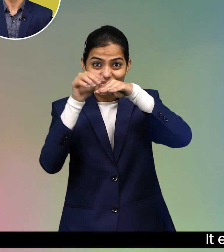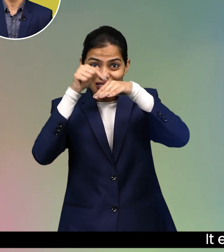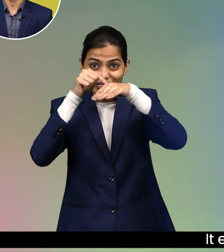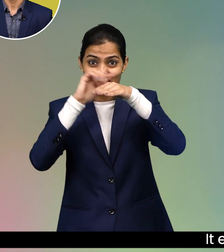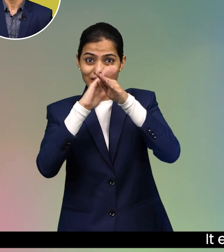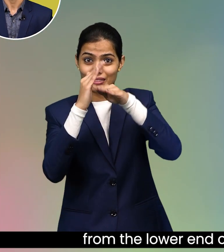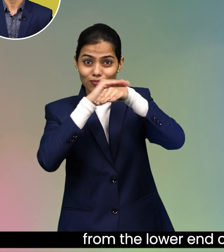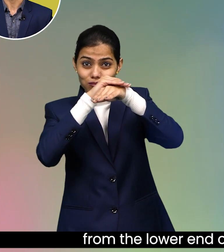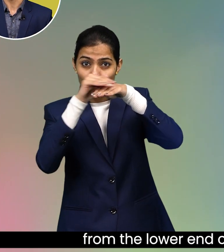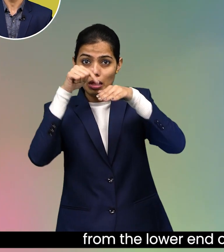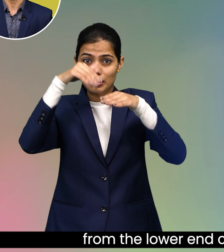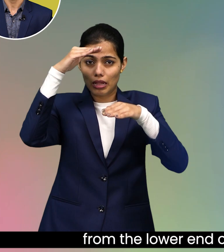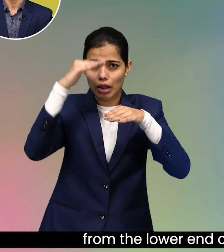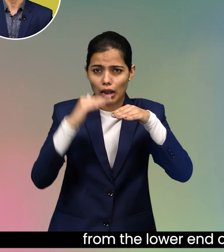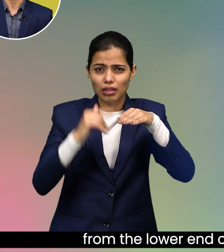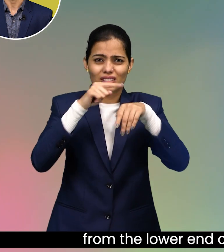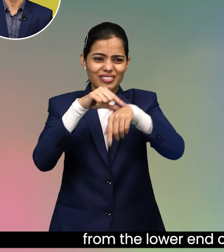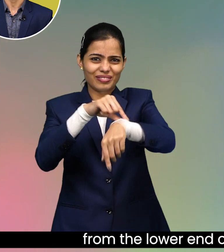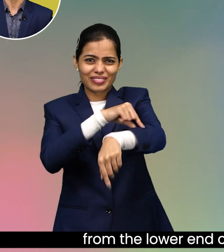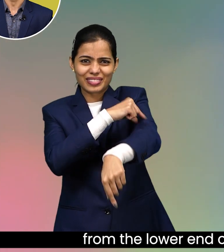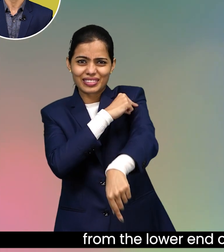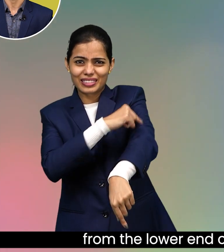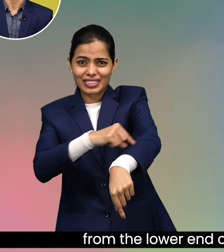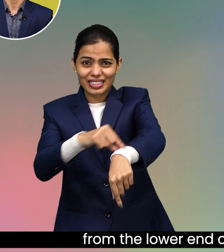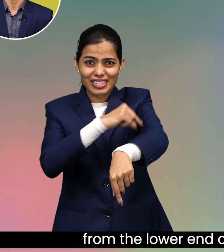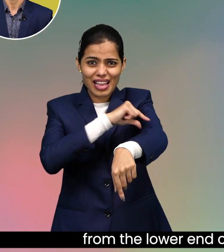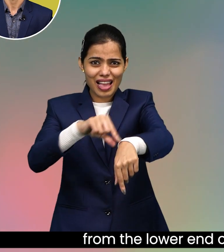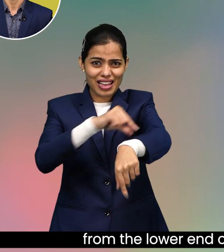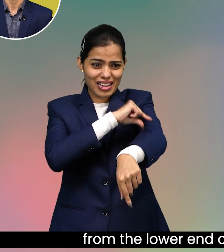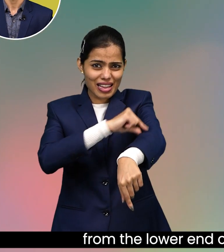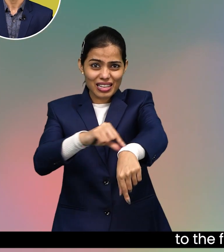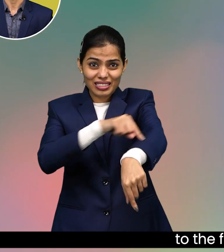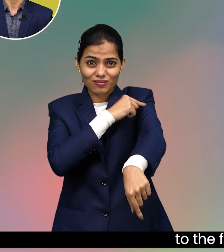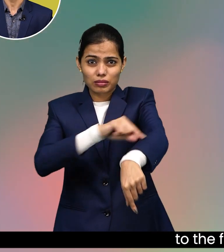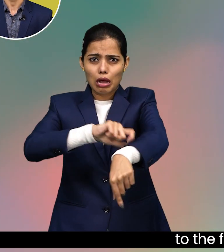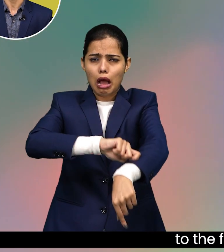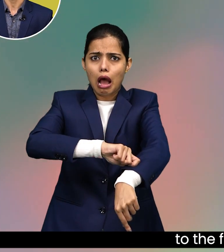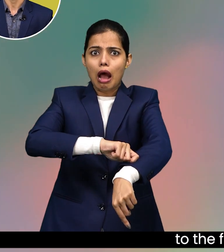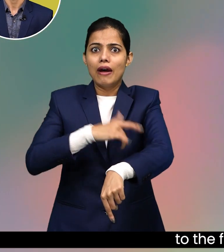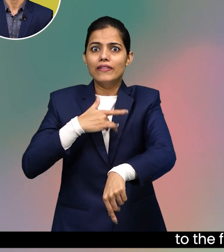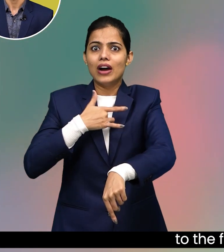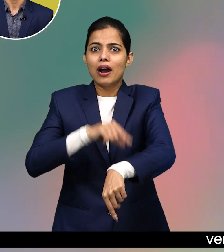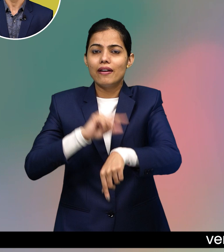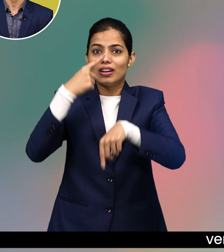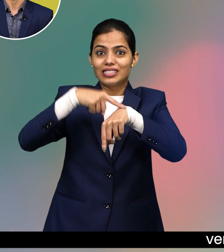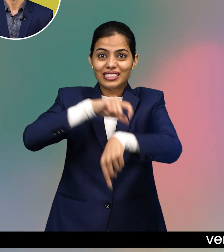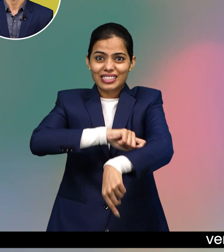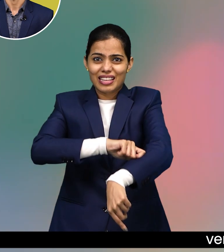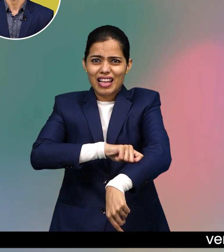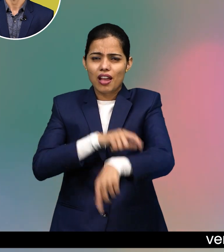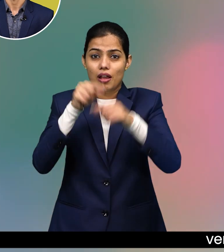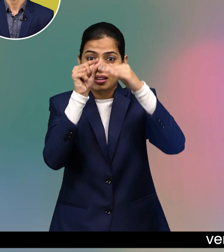It extends from the lower end of the medulla oblongata to the first lumbar